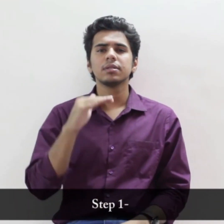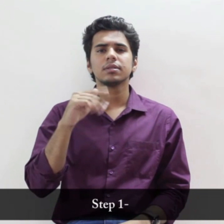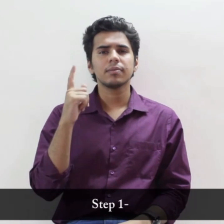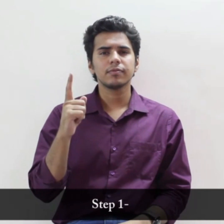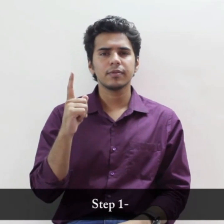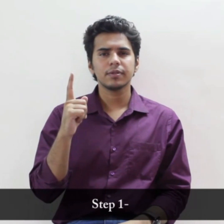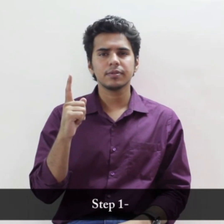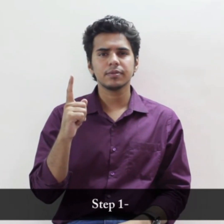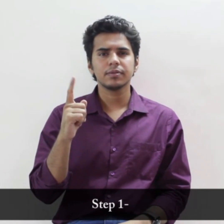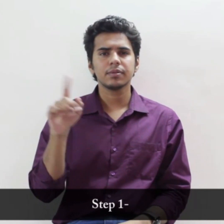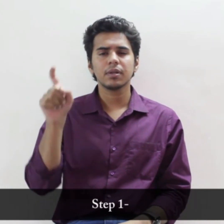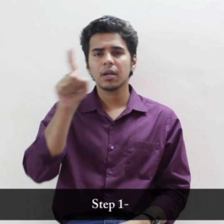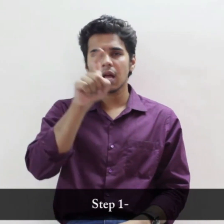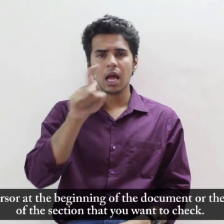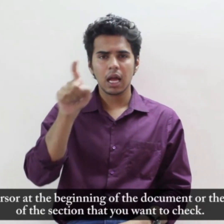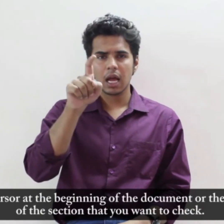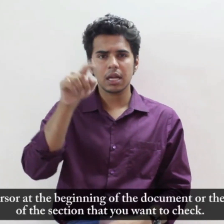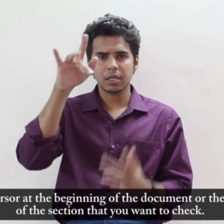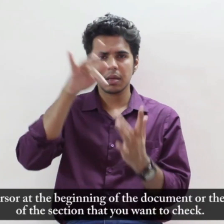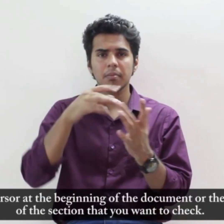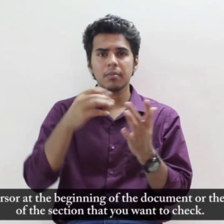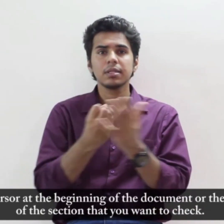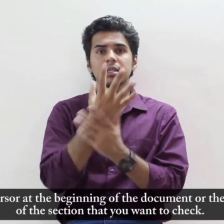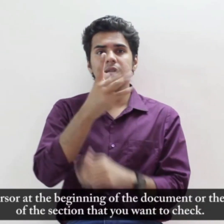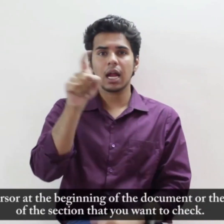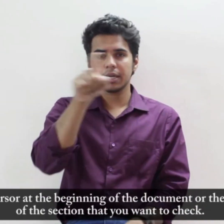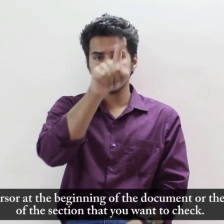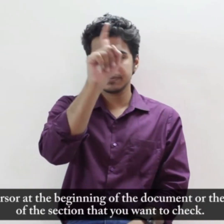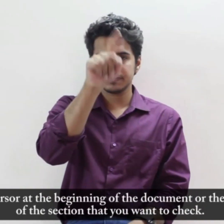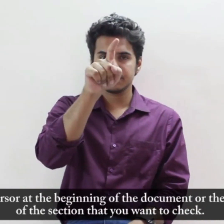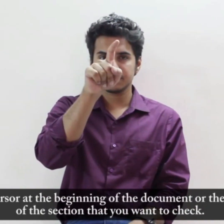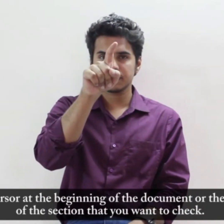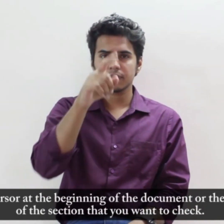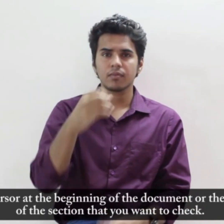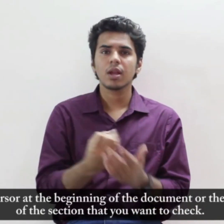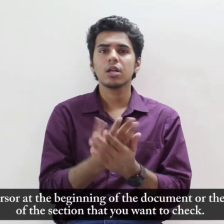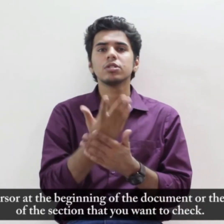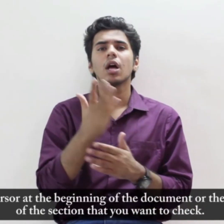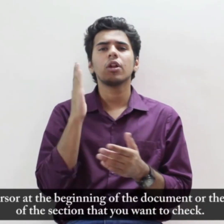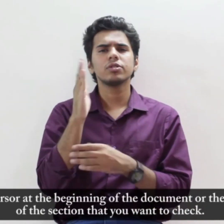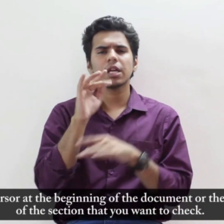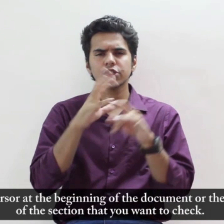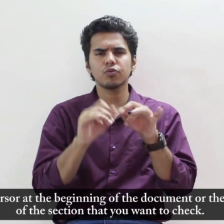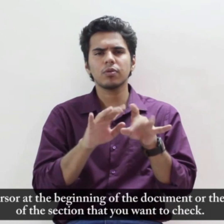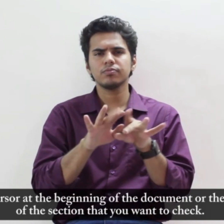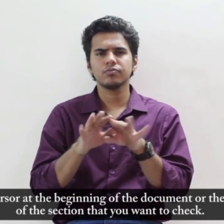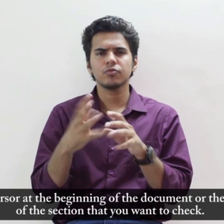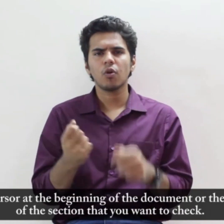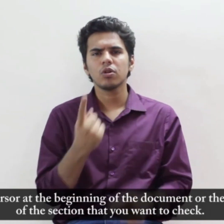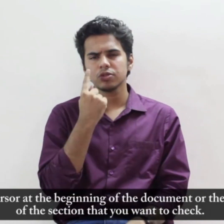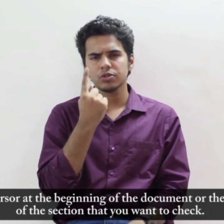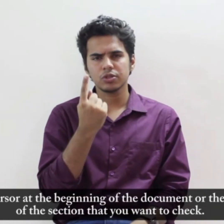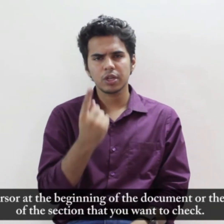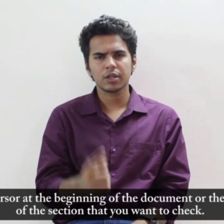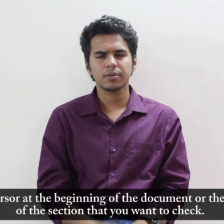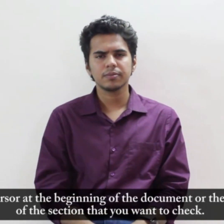Step 1. Place the cursor at the beginning of the document or the beginning of the section that you want to